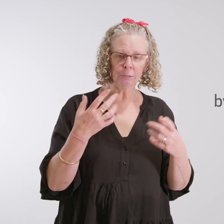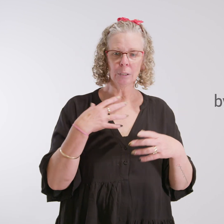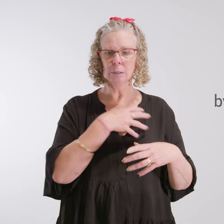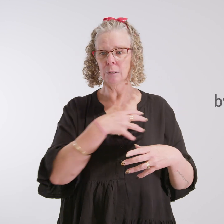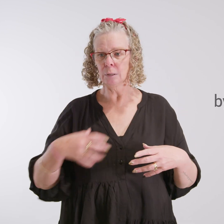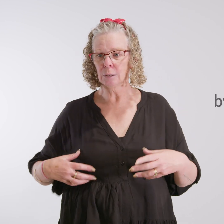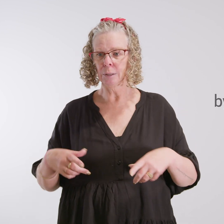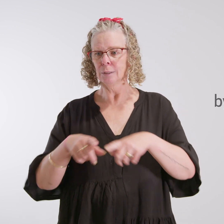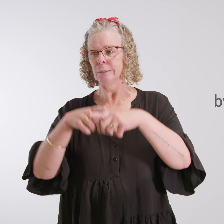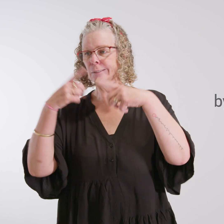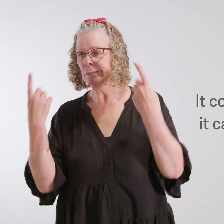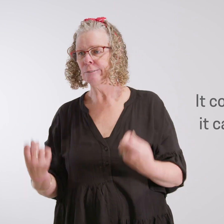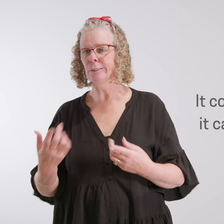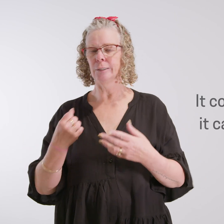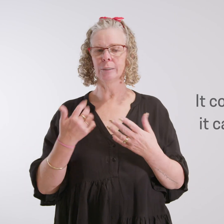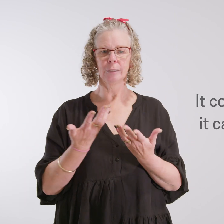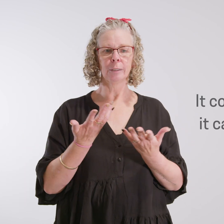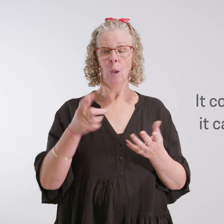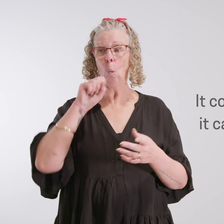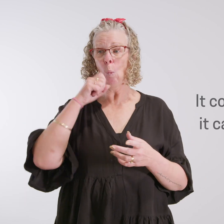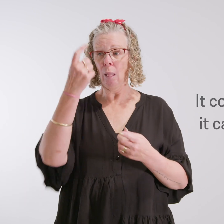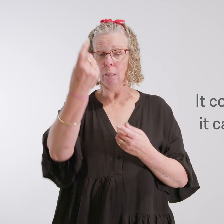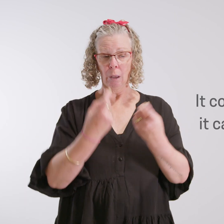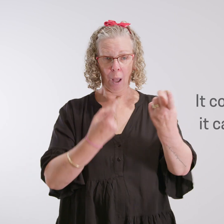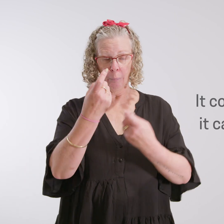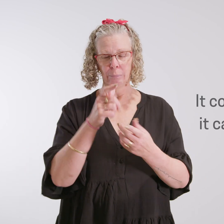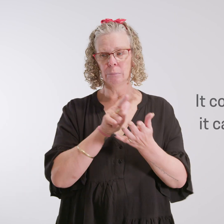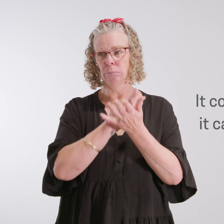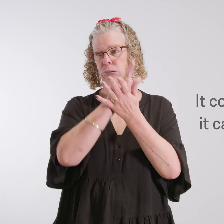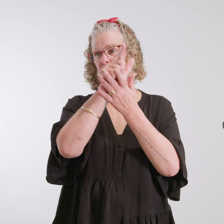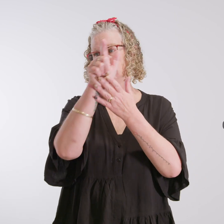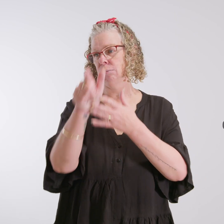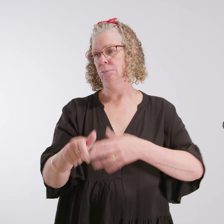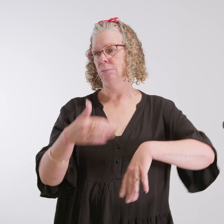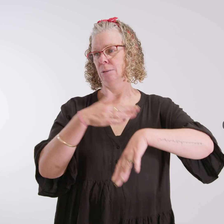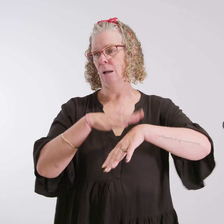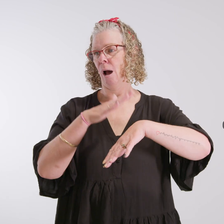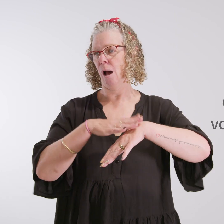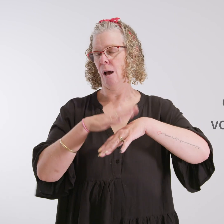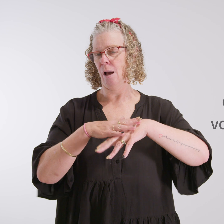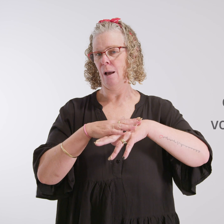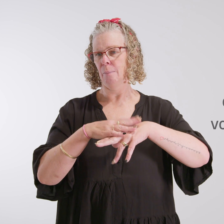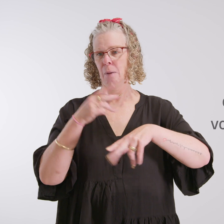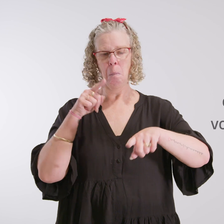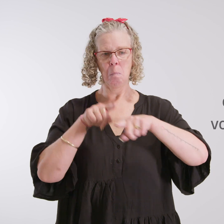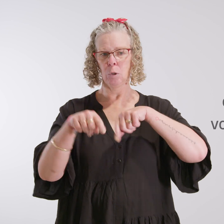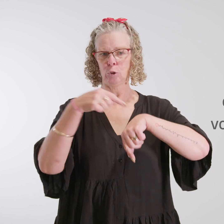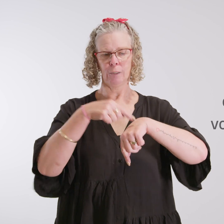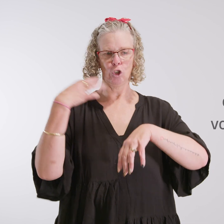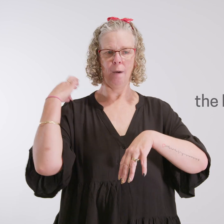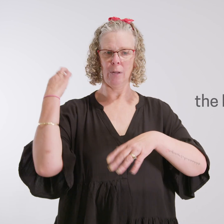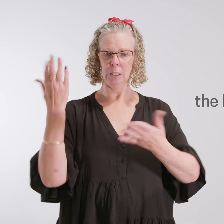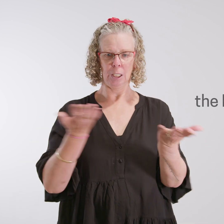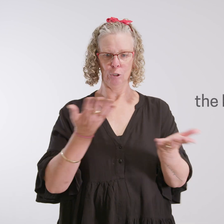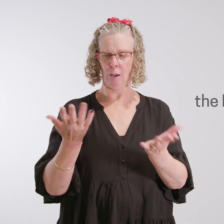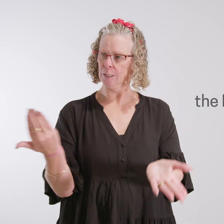up by our bootstraps, you know? It comes eventually, but it can take a long time. Probably the quickest people out here are the volunteer services.